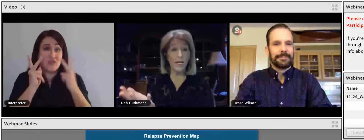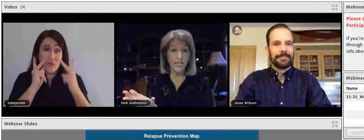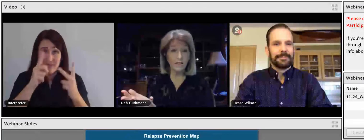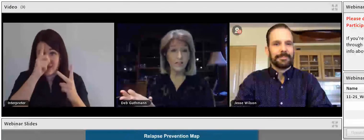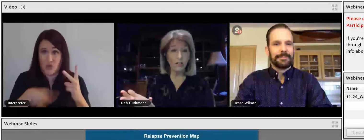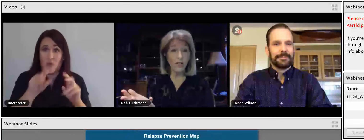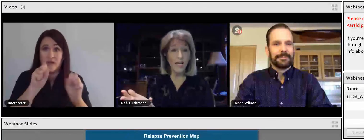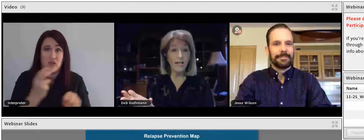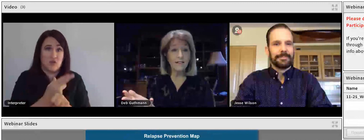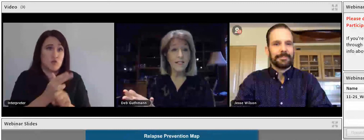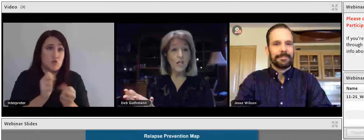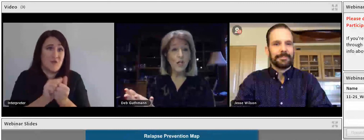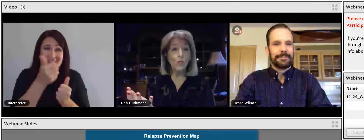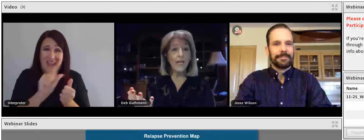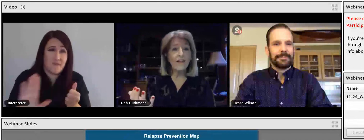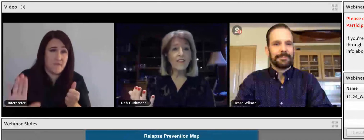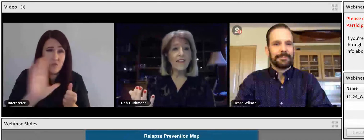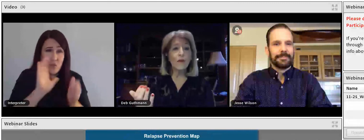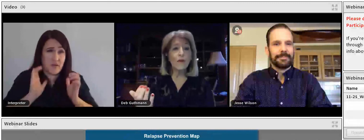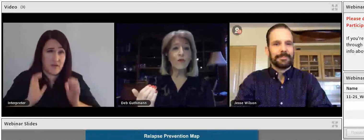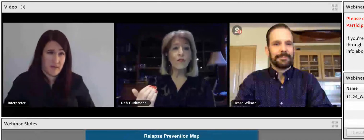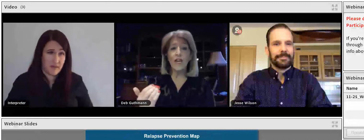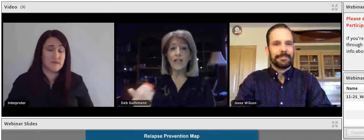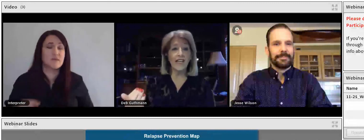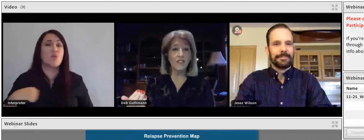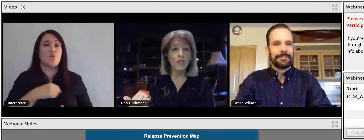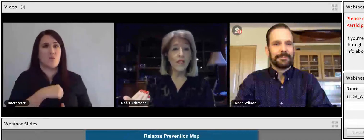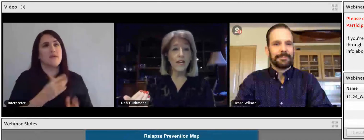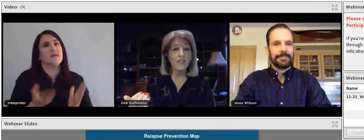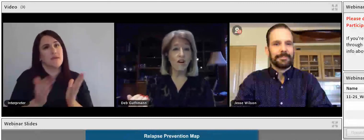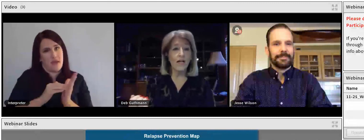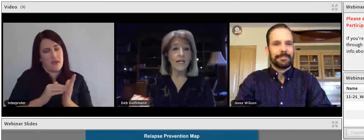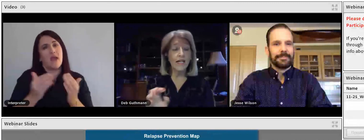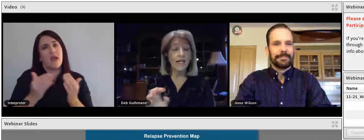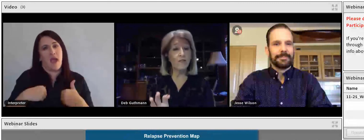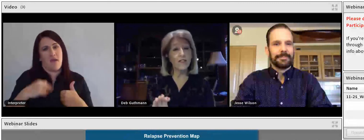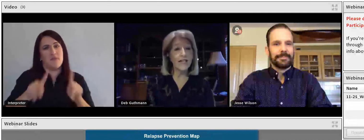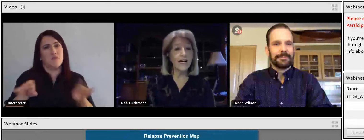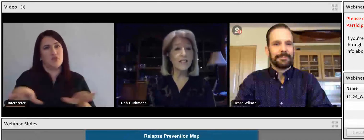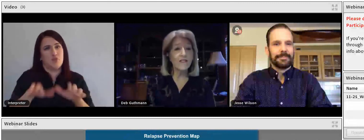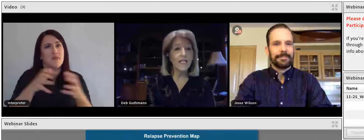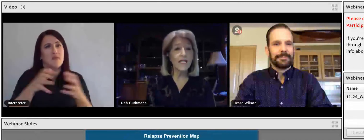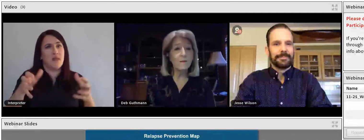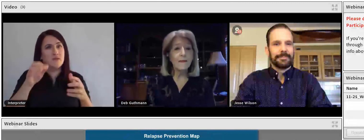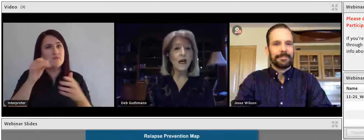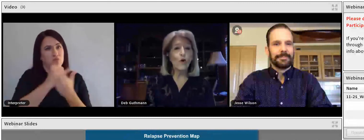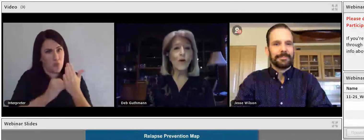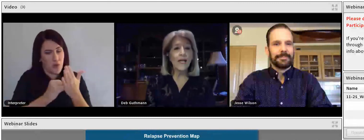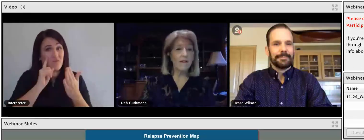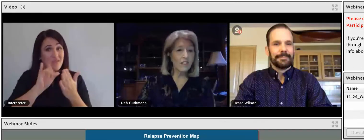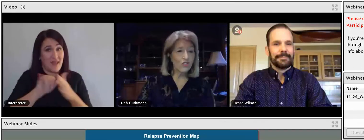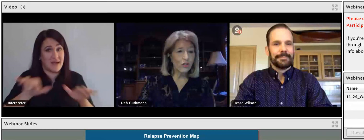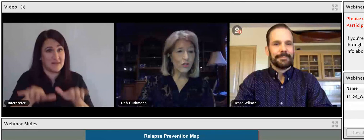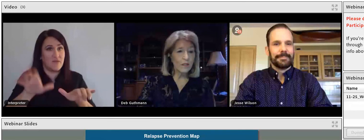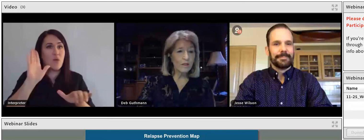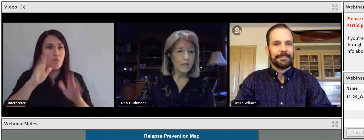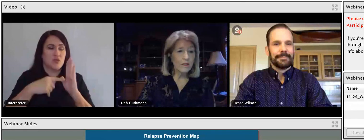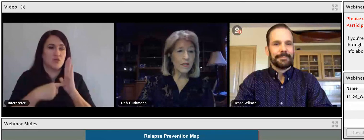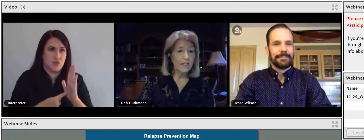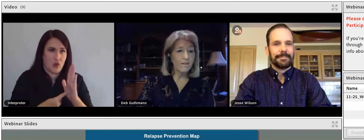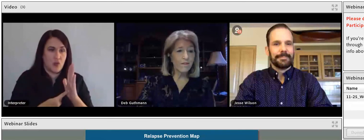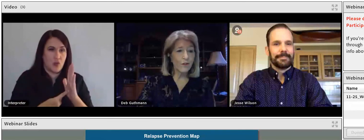could use with any of your clients. We have them, again, do a lot of drawing. And for this activity, I'll